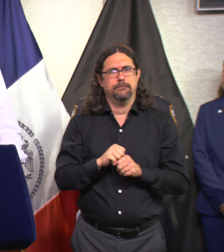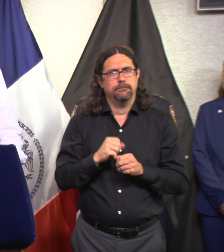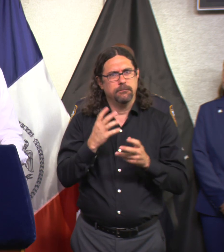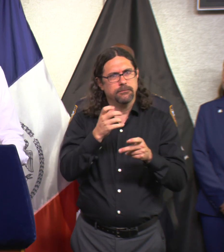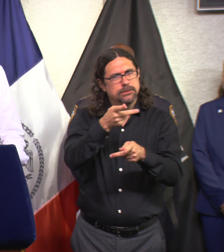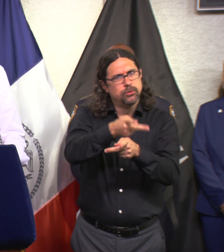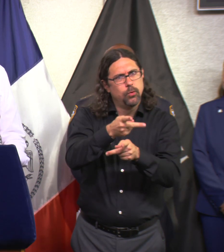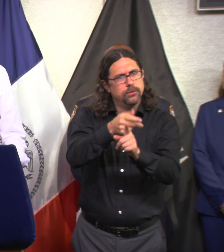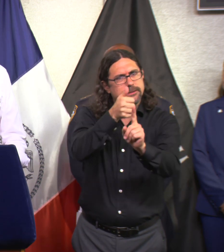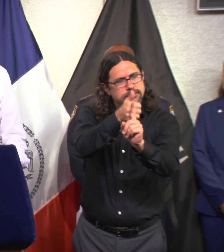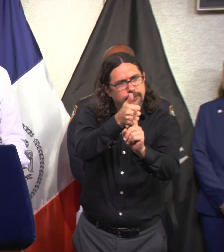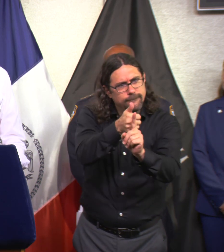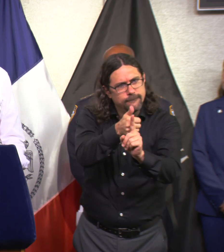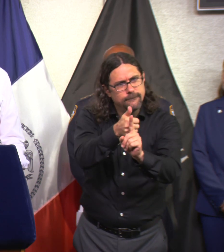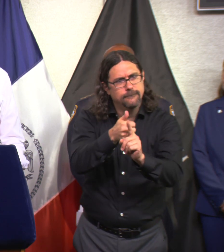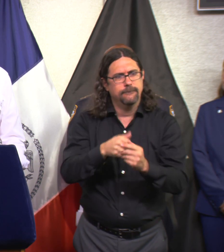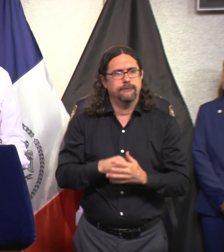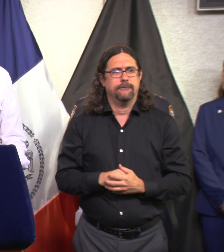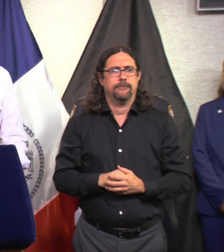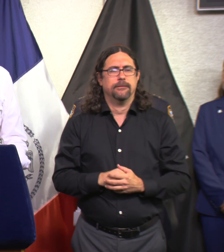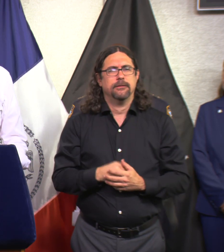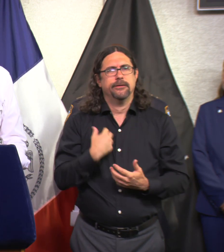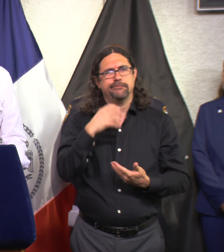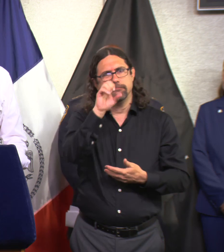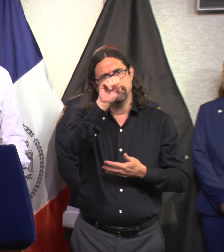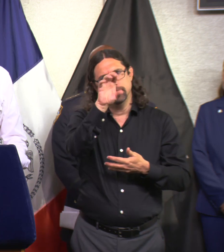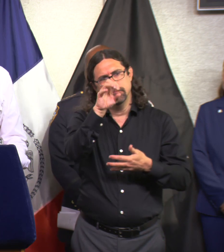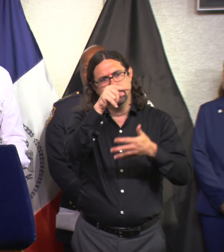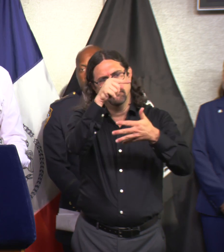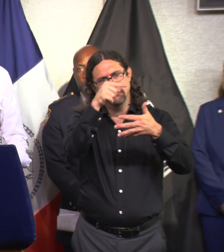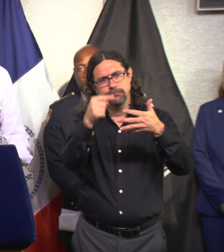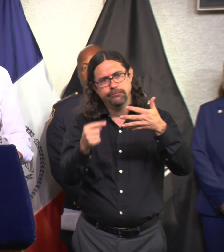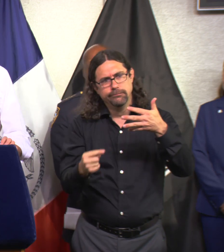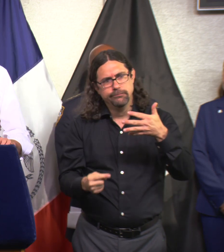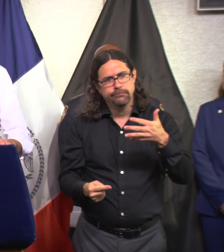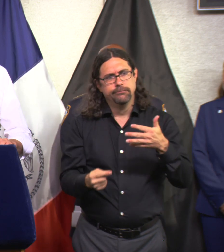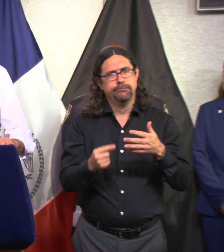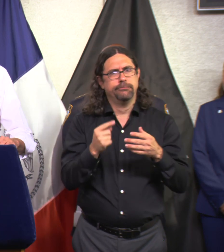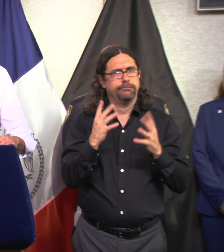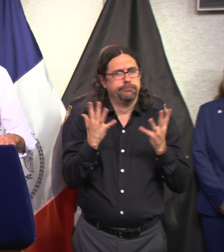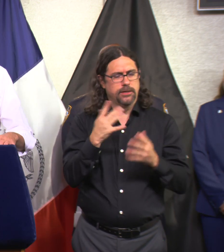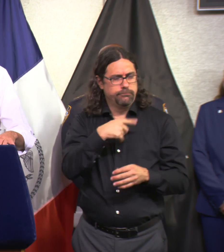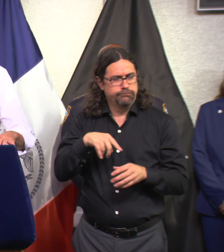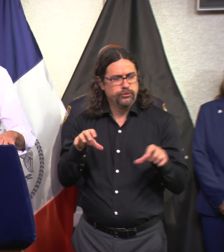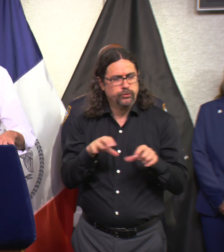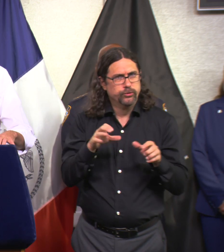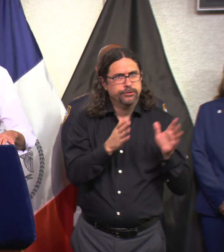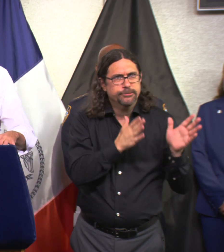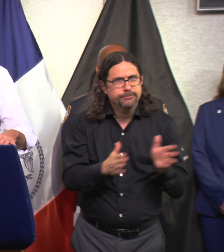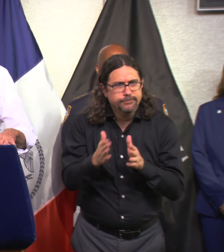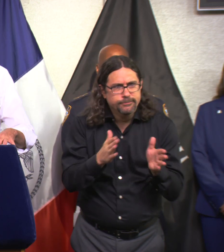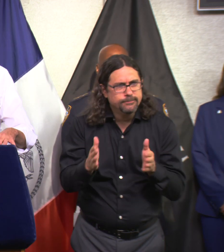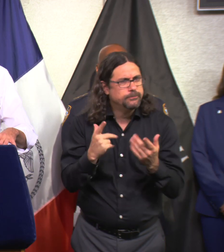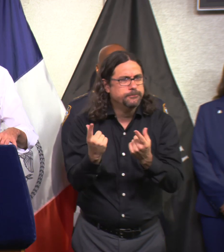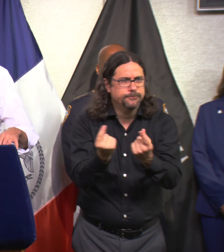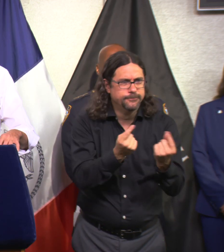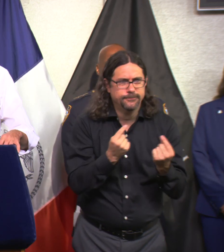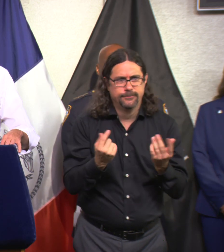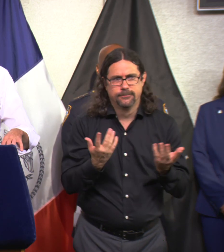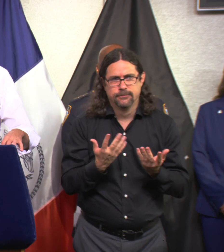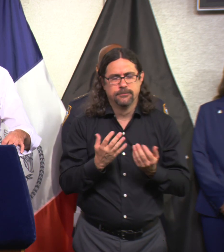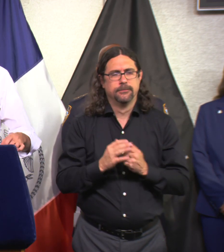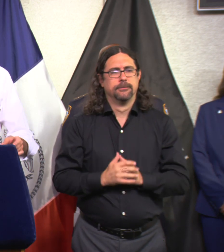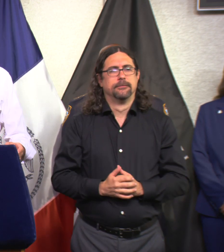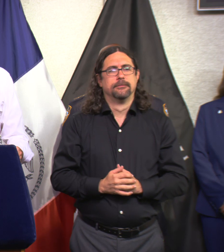also want people to hear loud and clear that everyone needs to be aware of the extent of this challenge